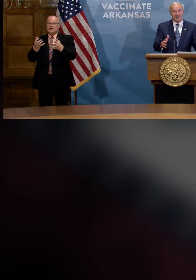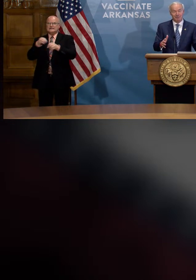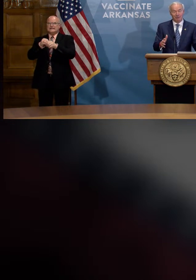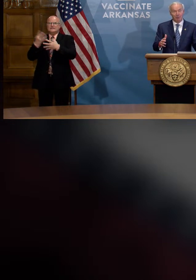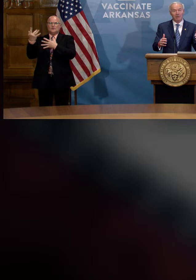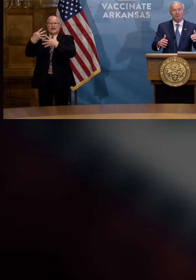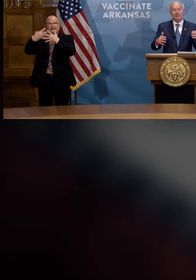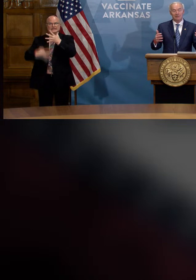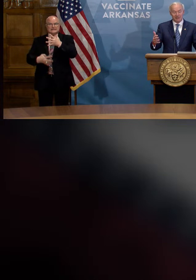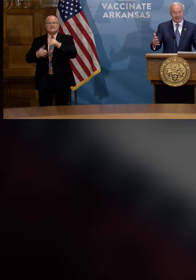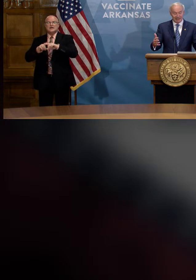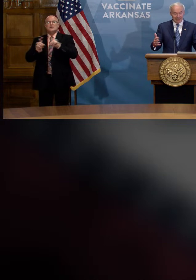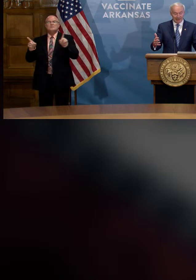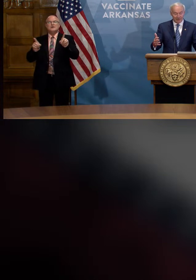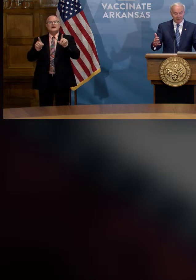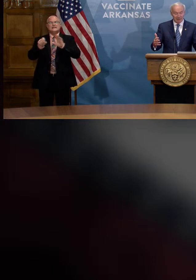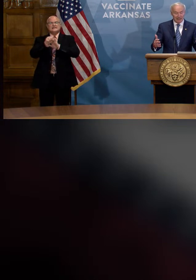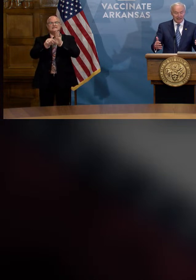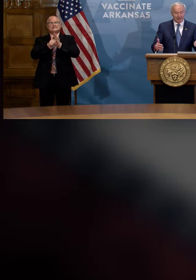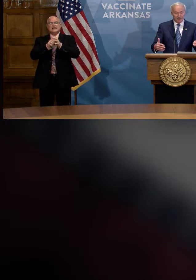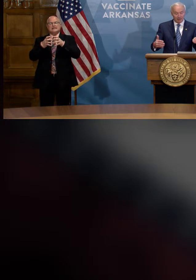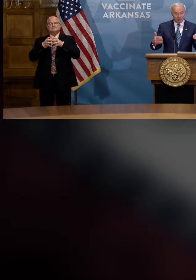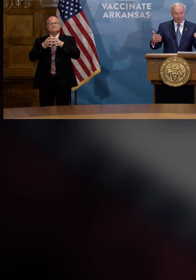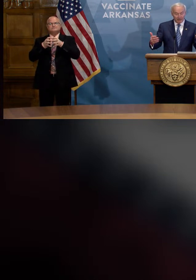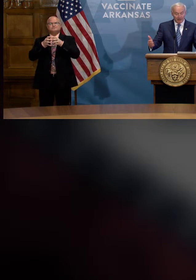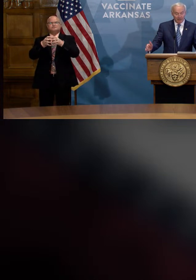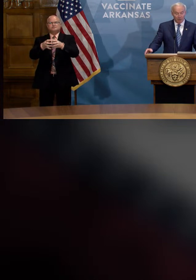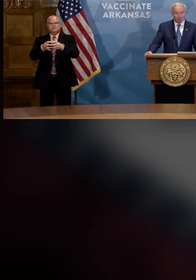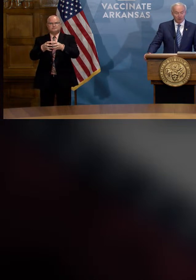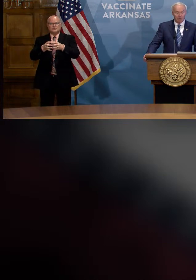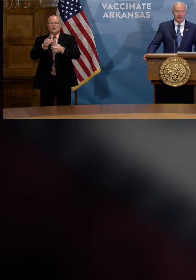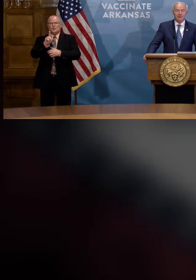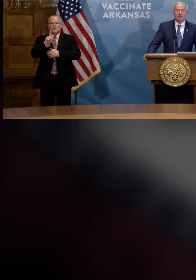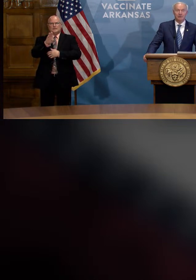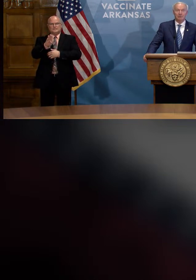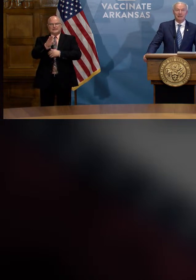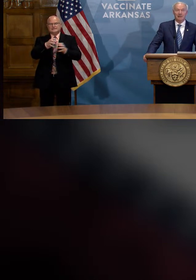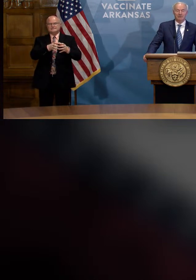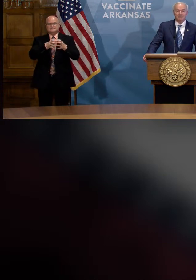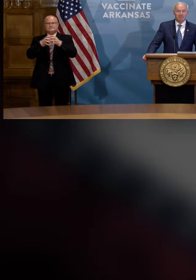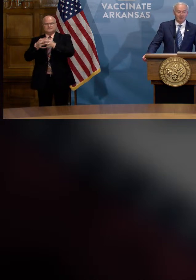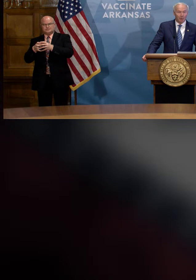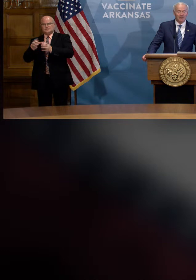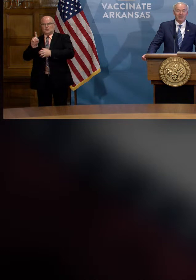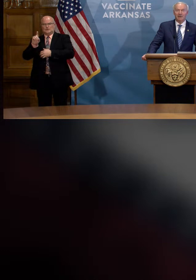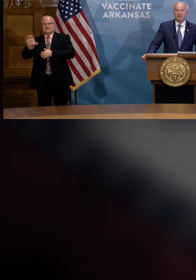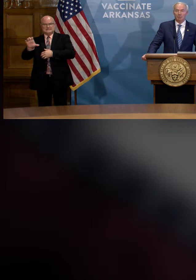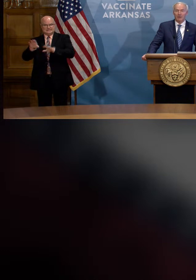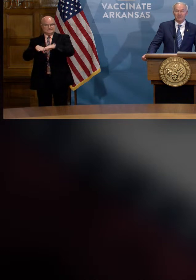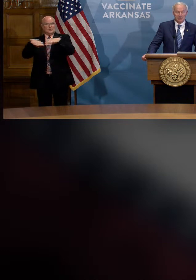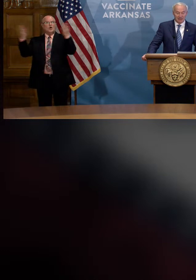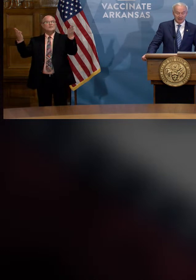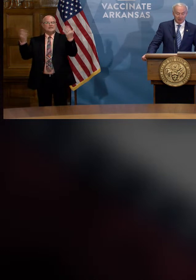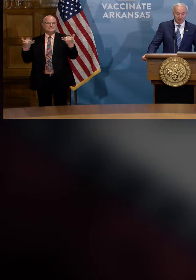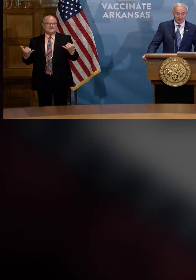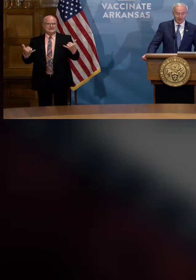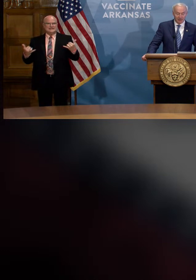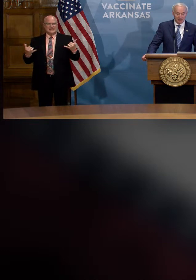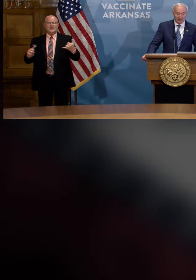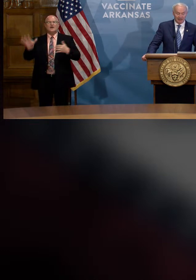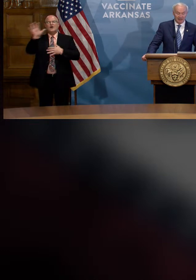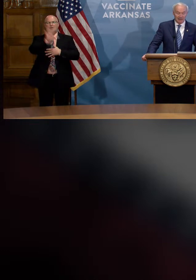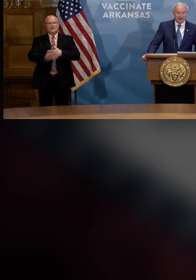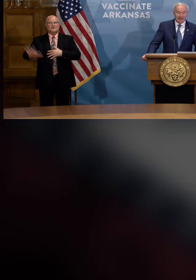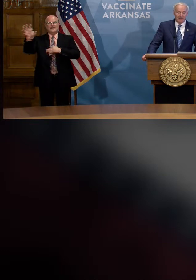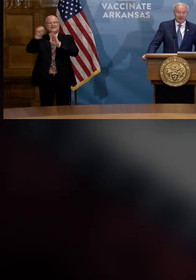waiting list, but we want to move the state together. And so we're going to open it up to 1C across